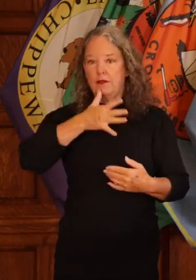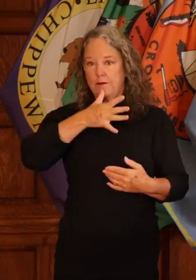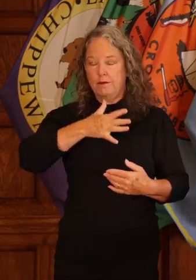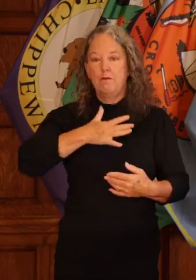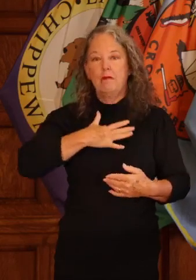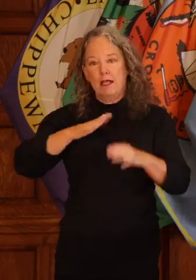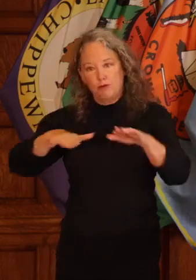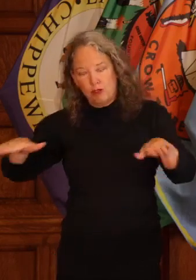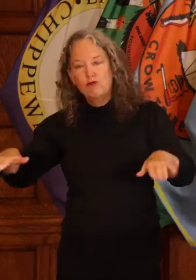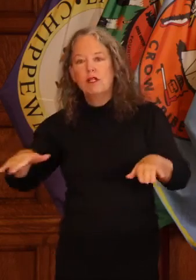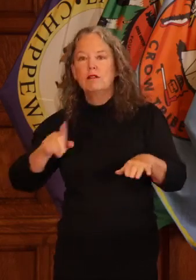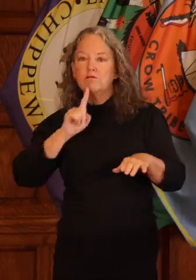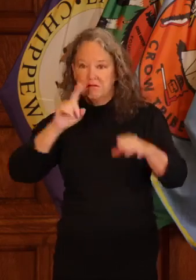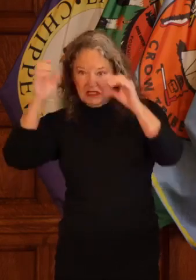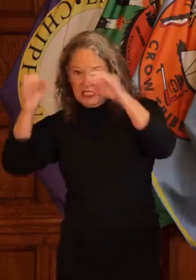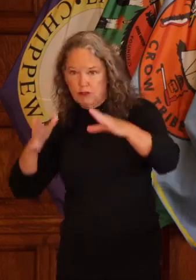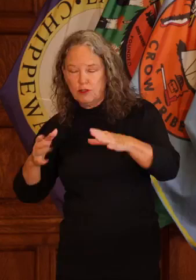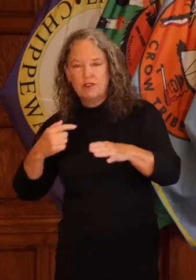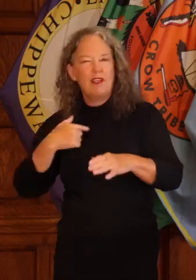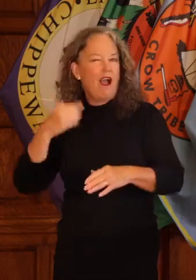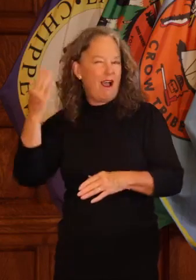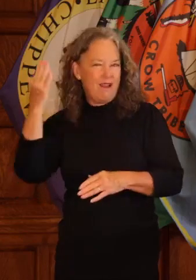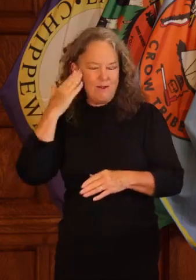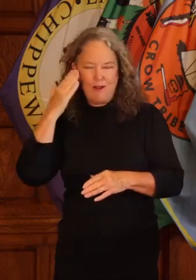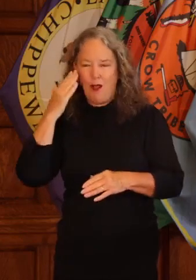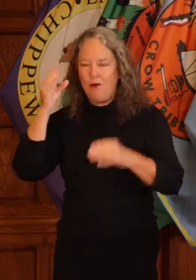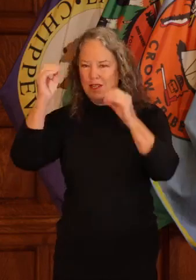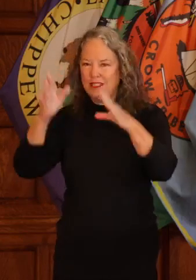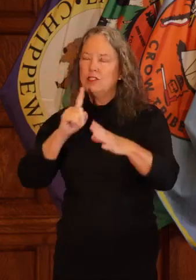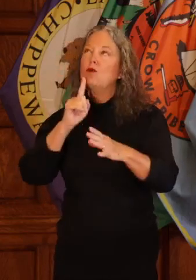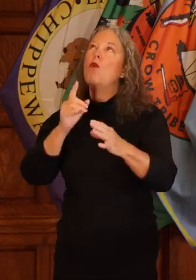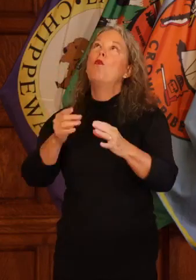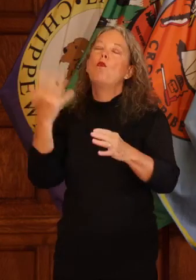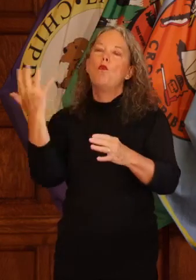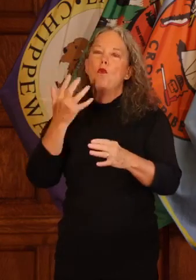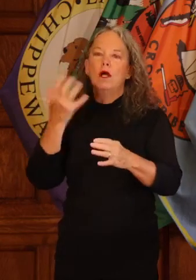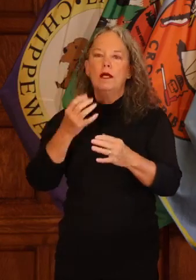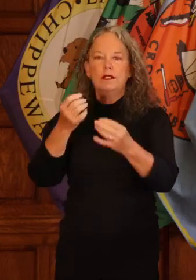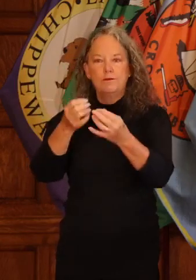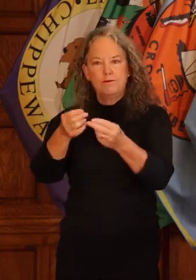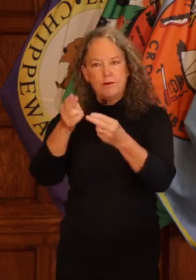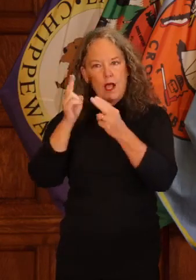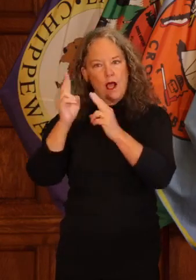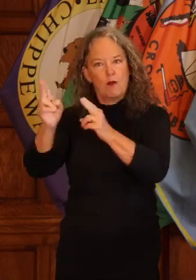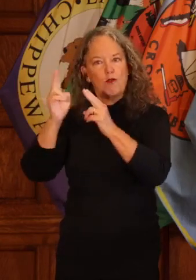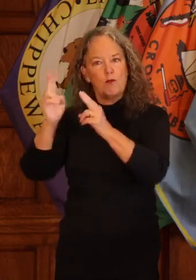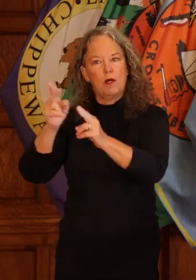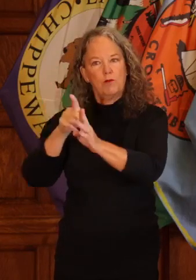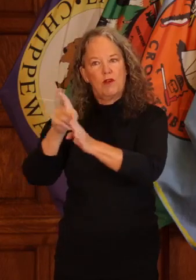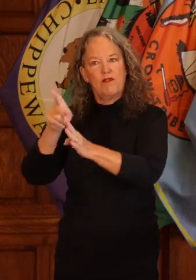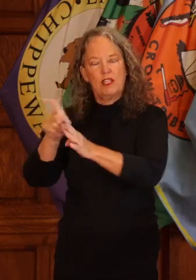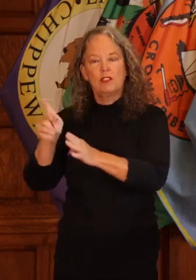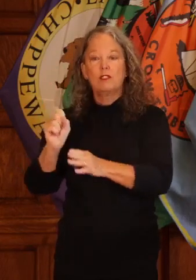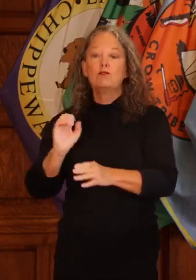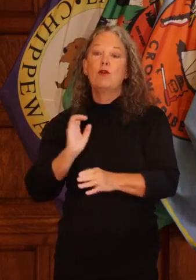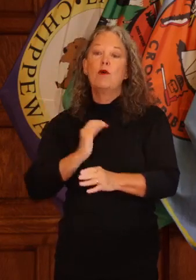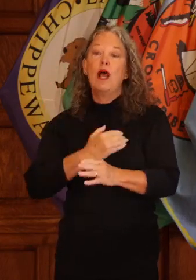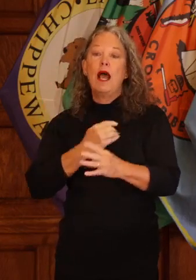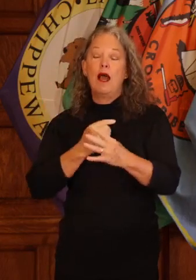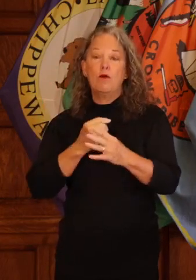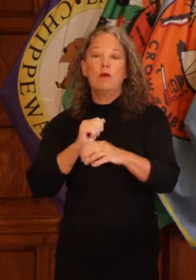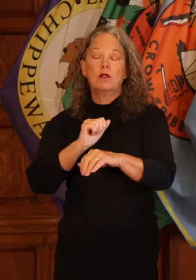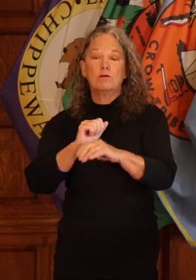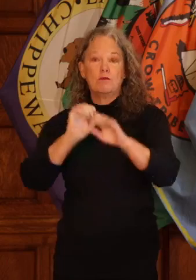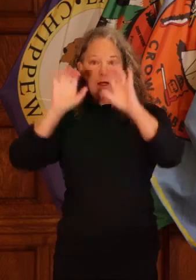teachers, I'm well aware that teaching is one of the most noble professions. That's why our focus has been targeted on